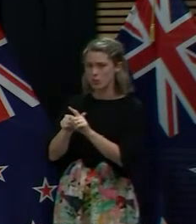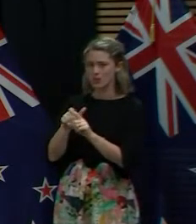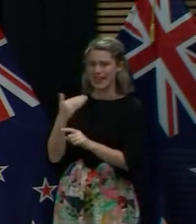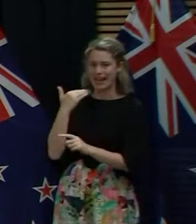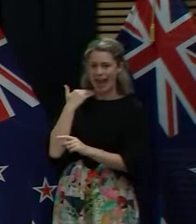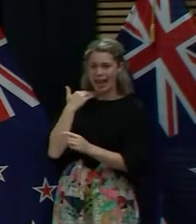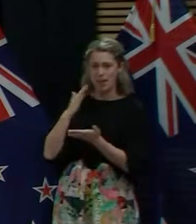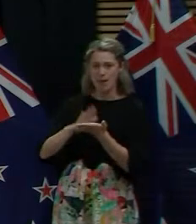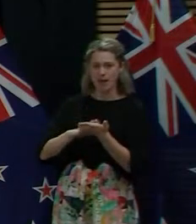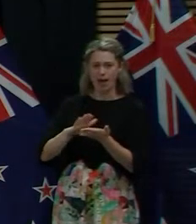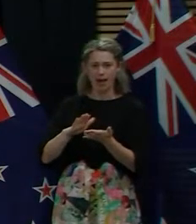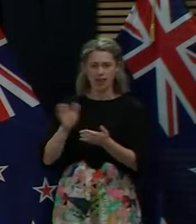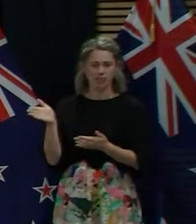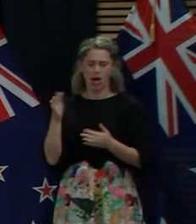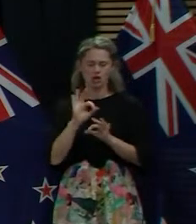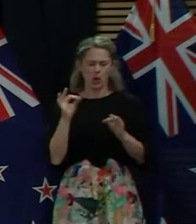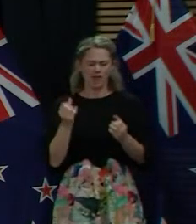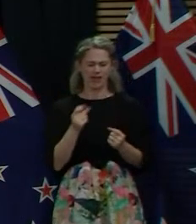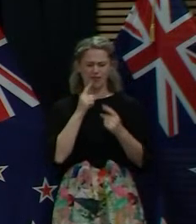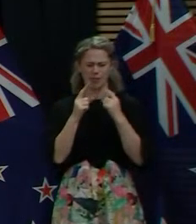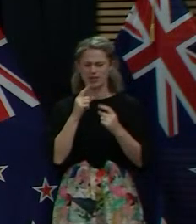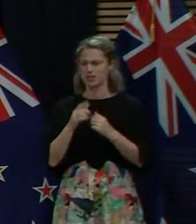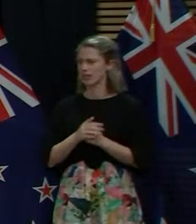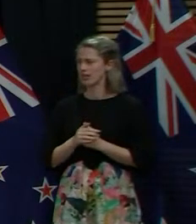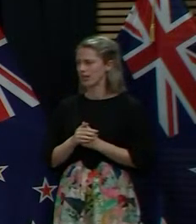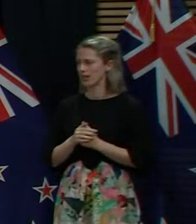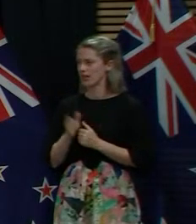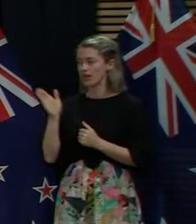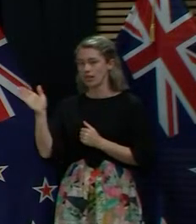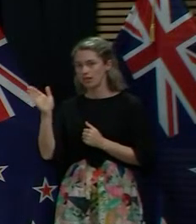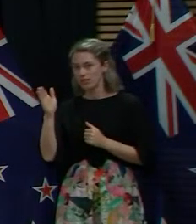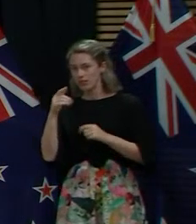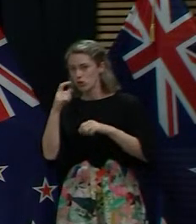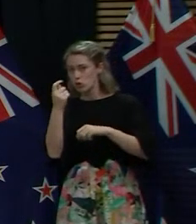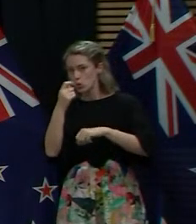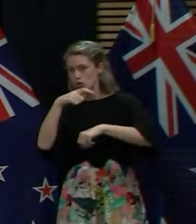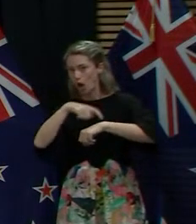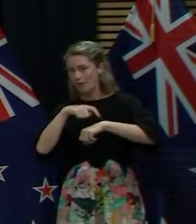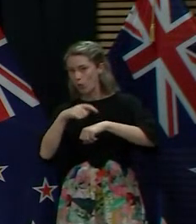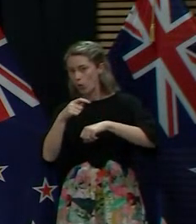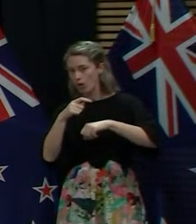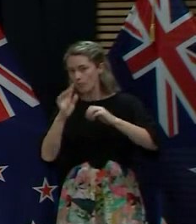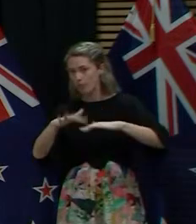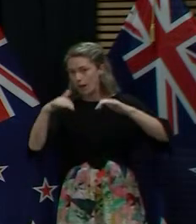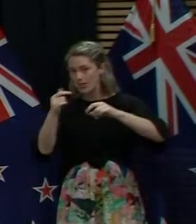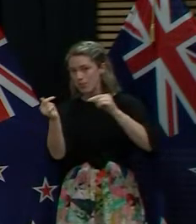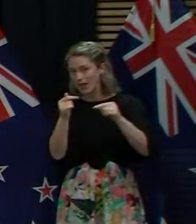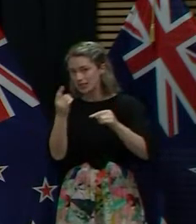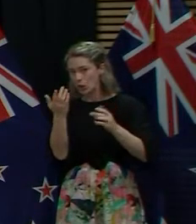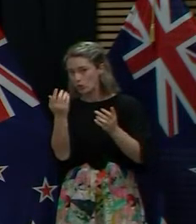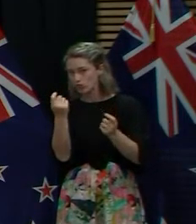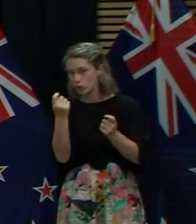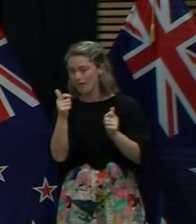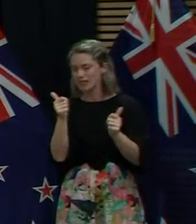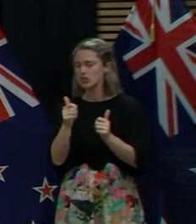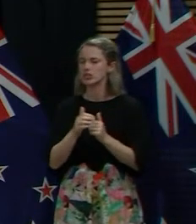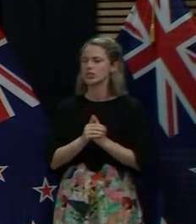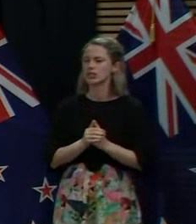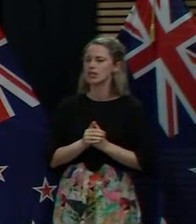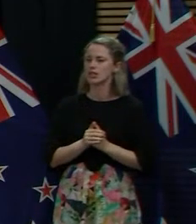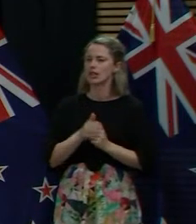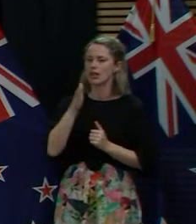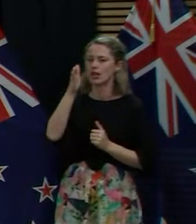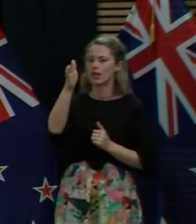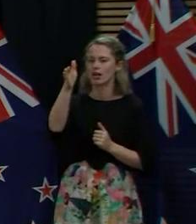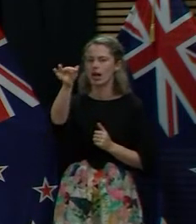I don't have that information, it's not here in front of me. Just mindful we've got the house coming up, so I'll come to Benedict and then I'll come in the front and then we'll finish. A colleague's doing a